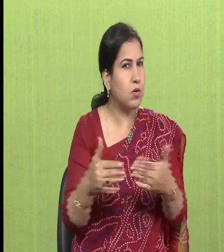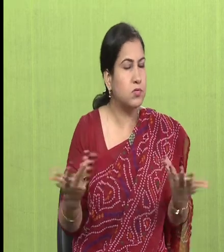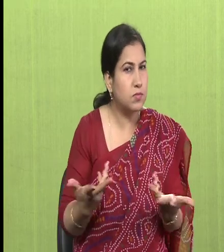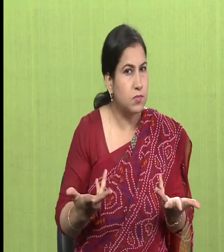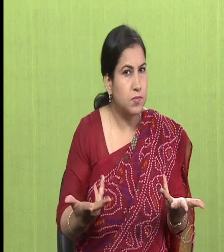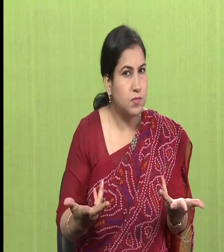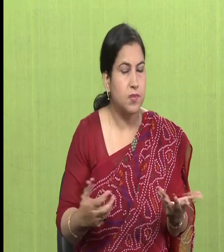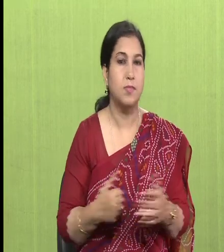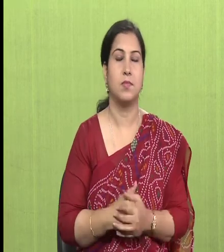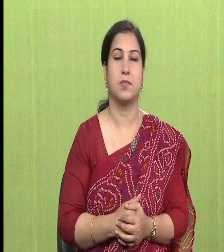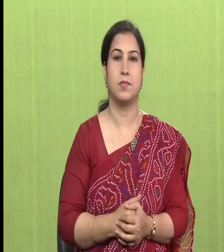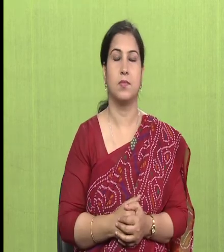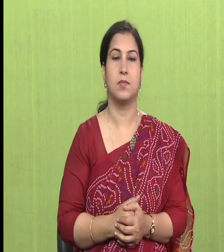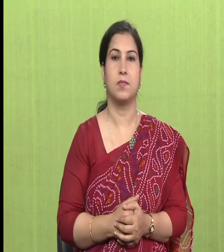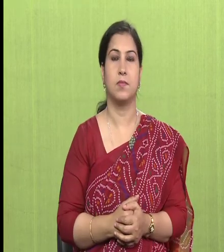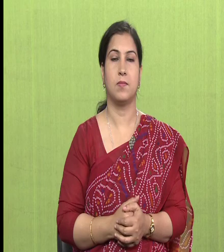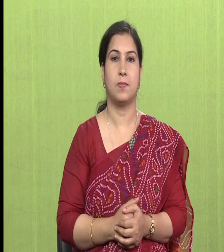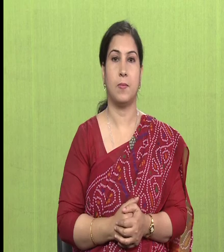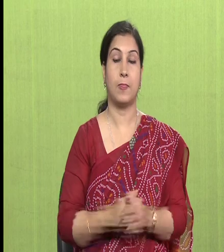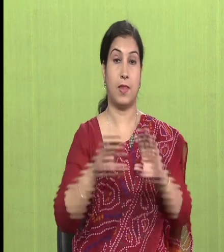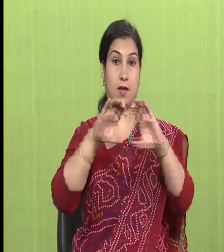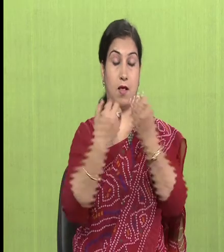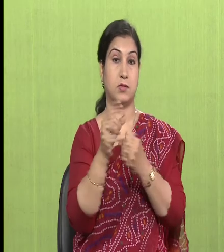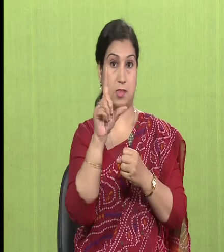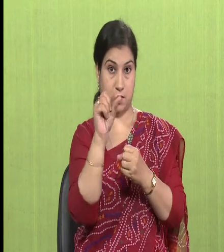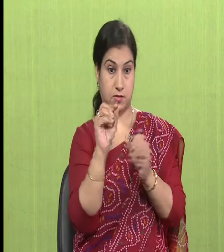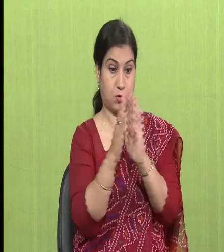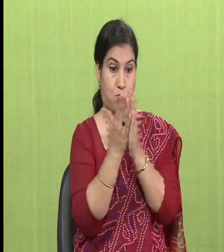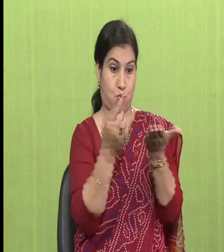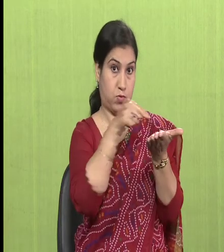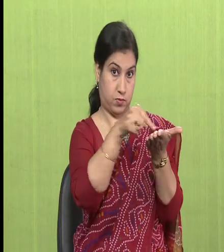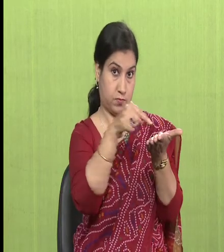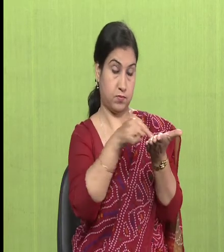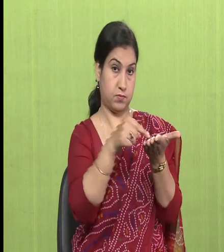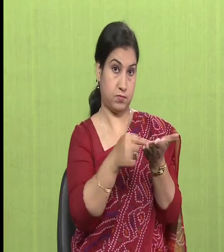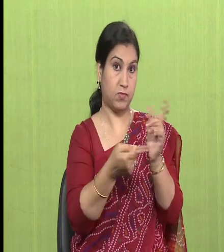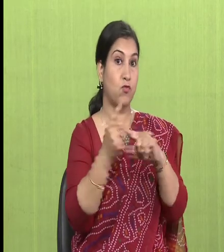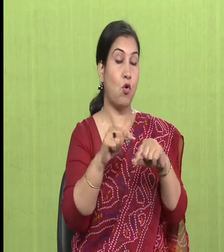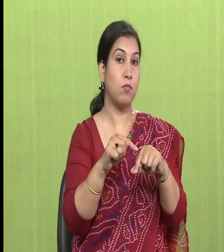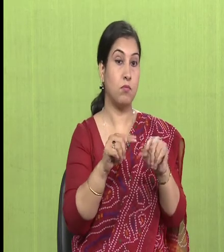of the secondary level book from social science syllabus.